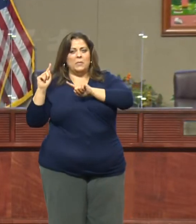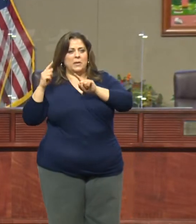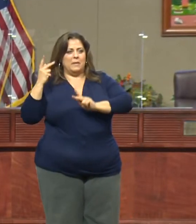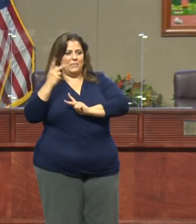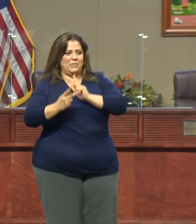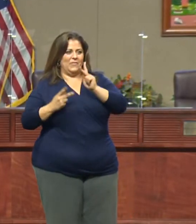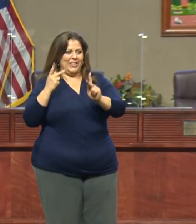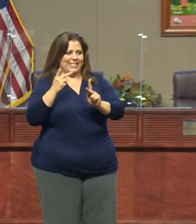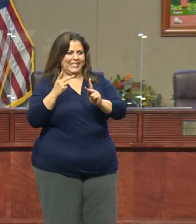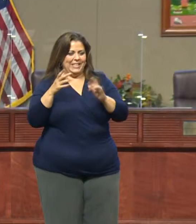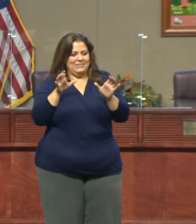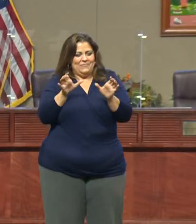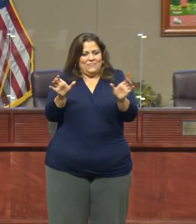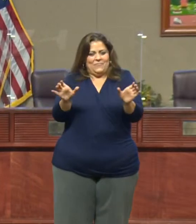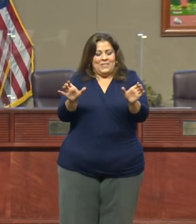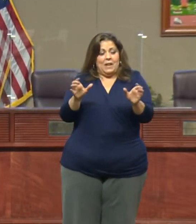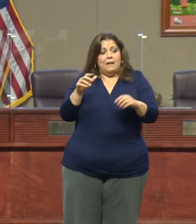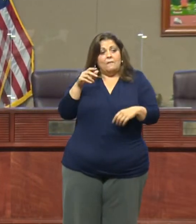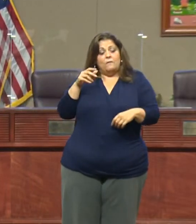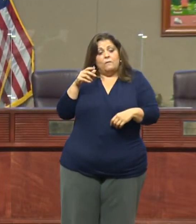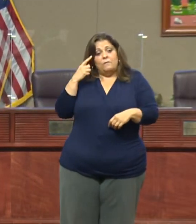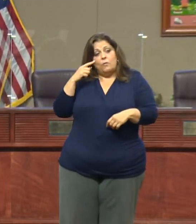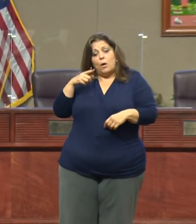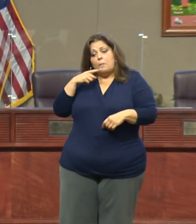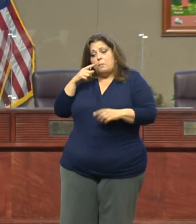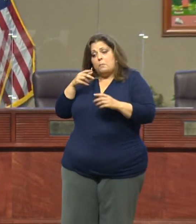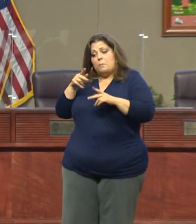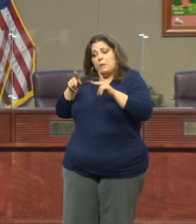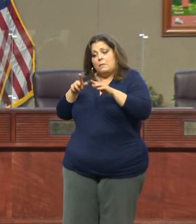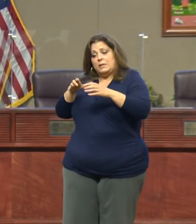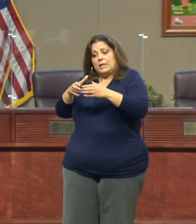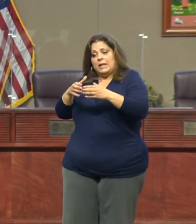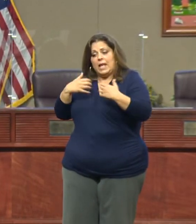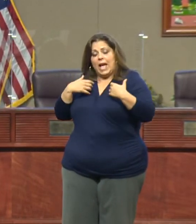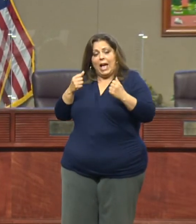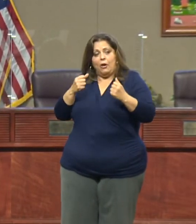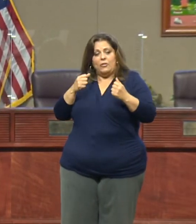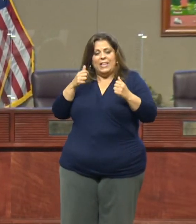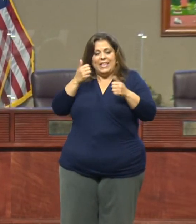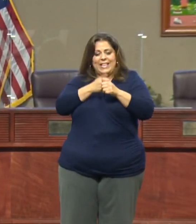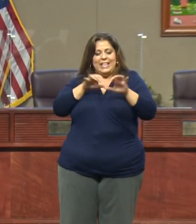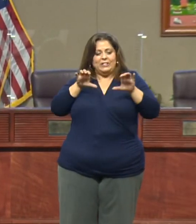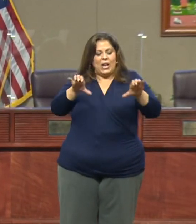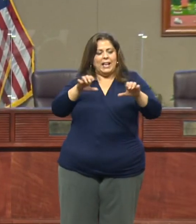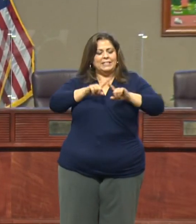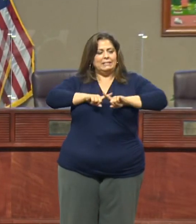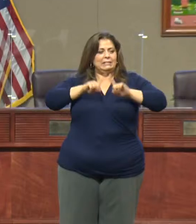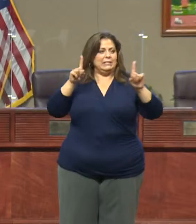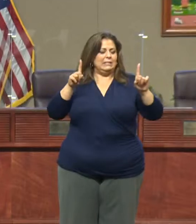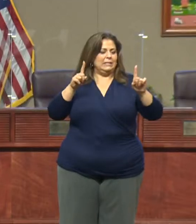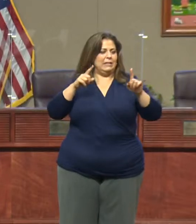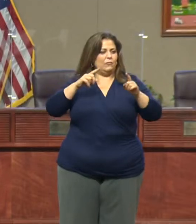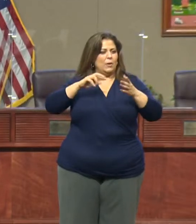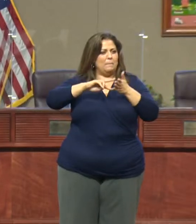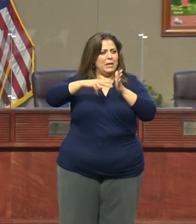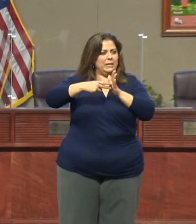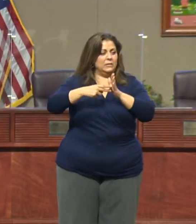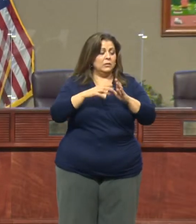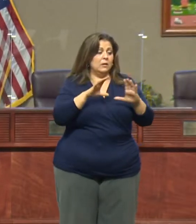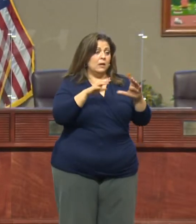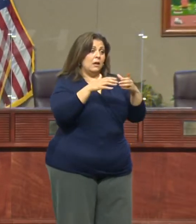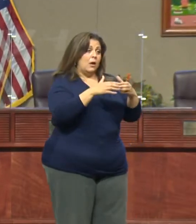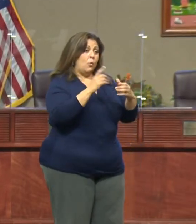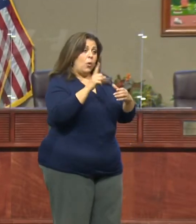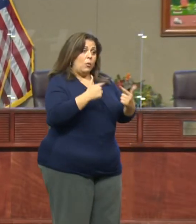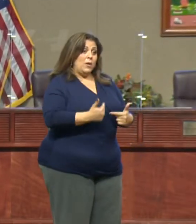And those, for public health, have different connotations. The one that we live in, we know who's vaccinated.